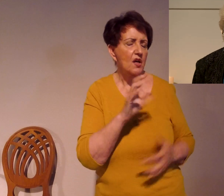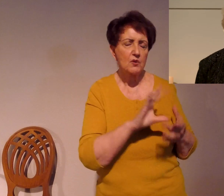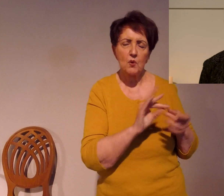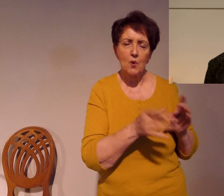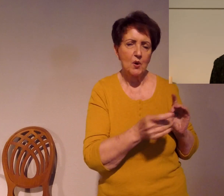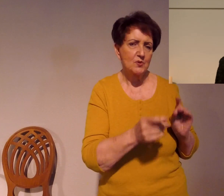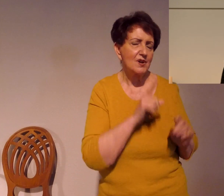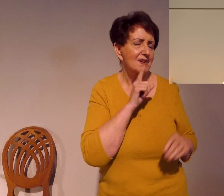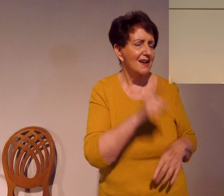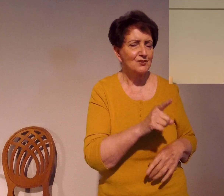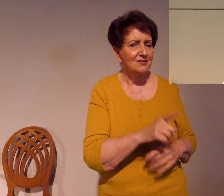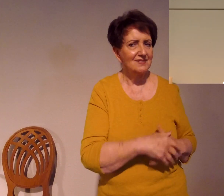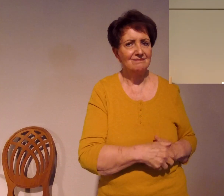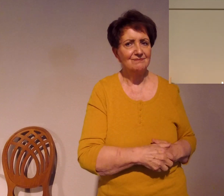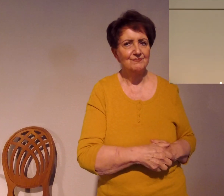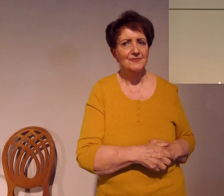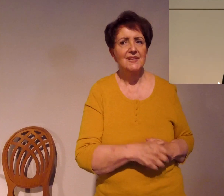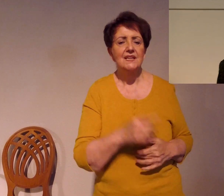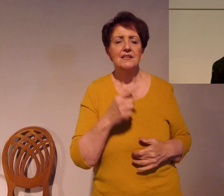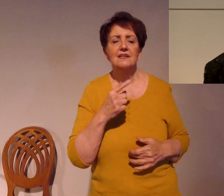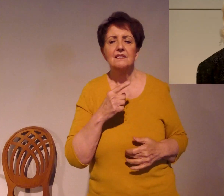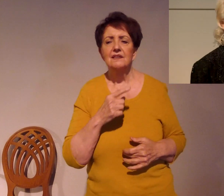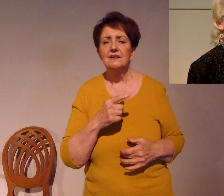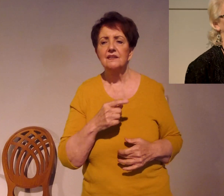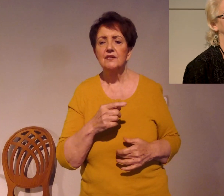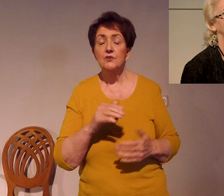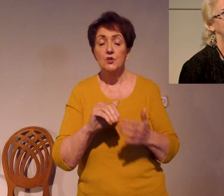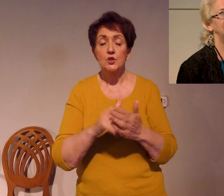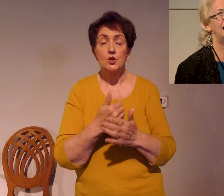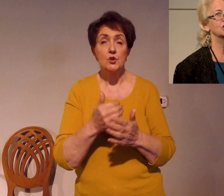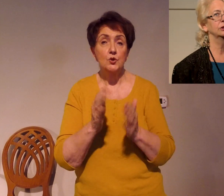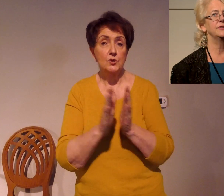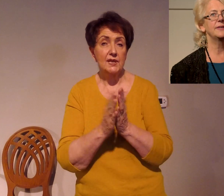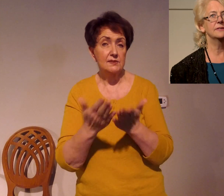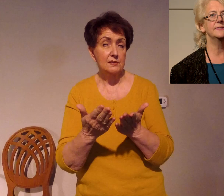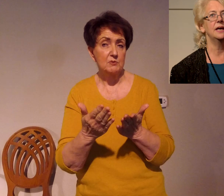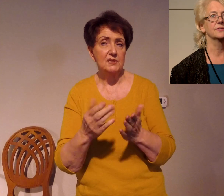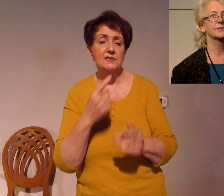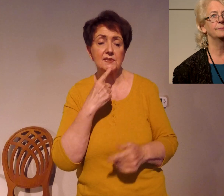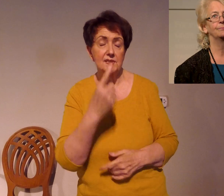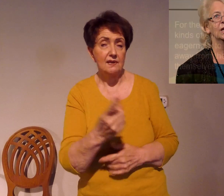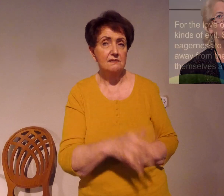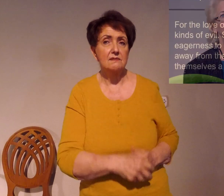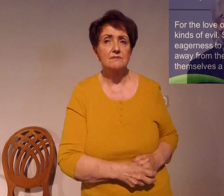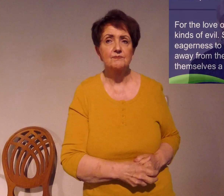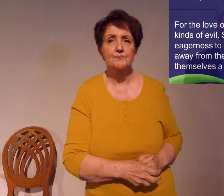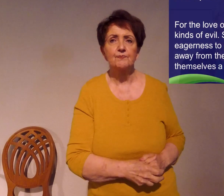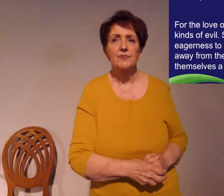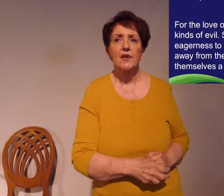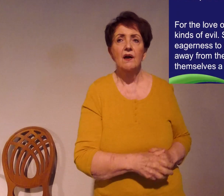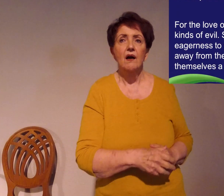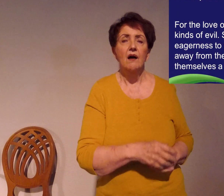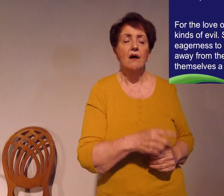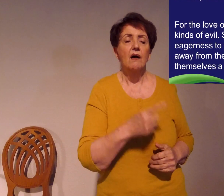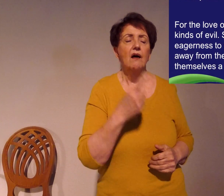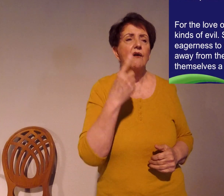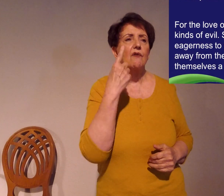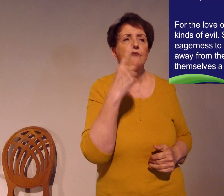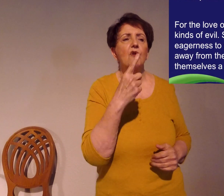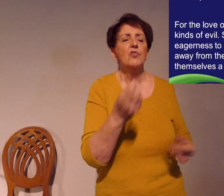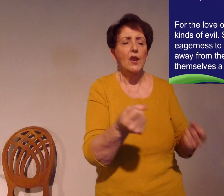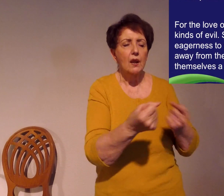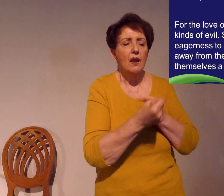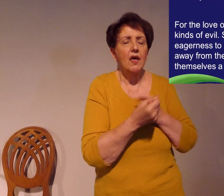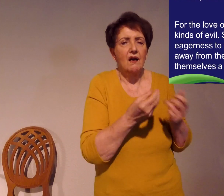not actually what it says in the New Testament. It actually says this: "For the love of